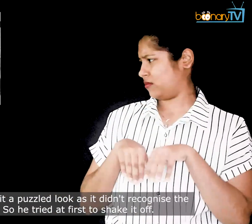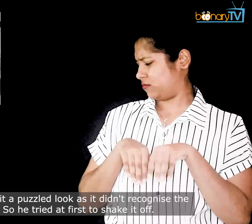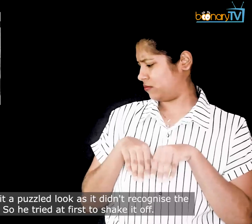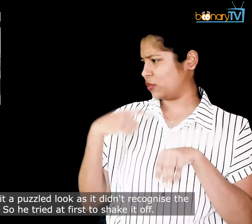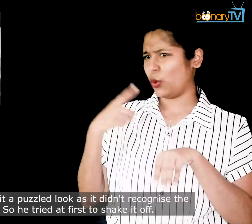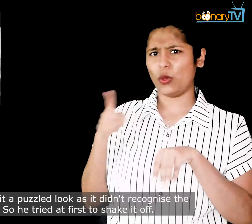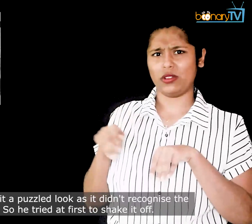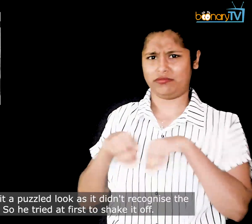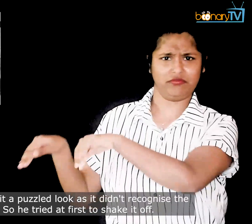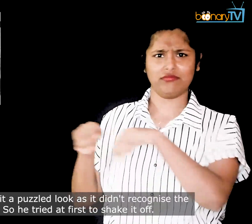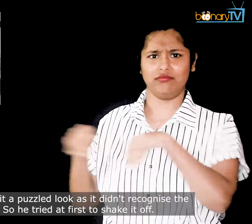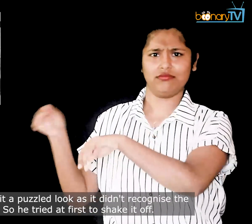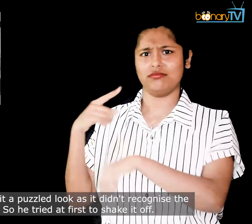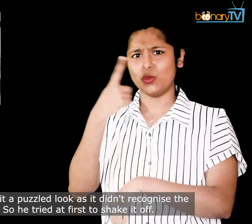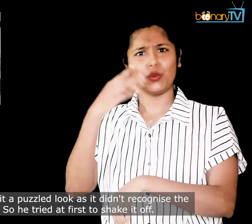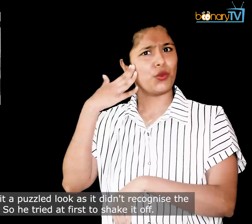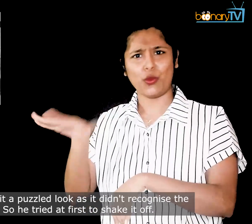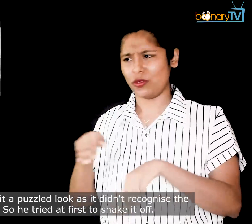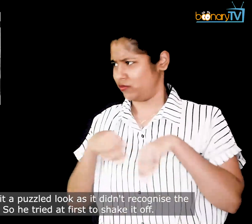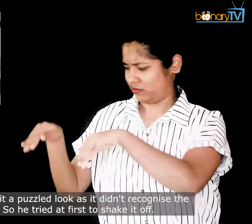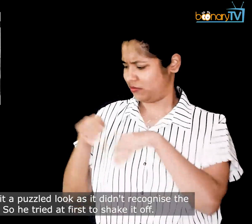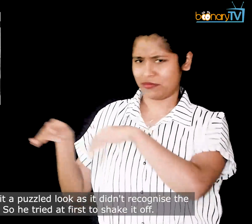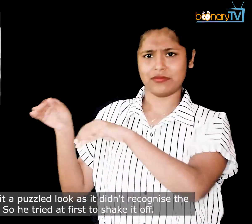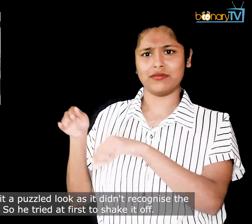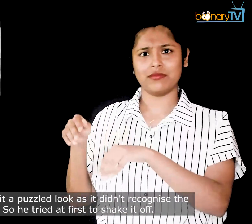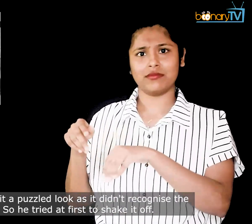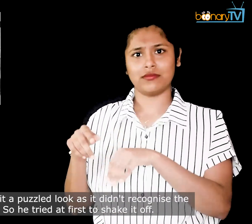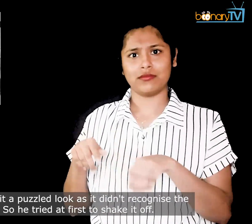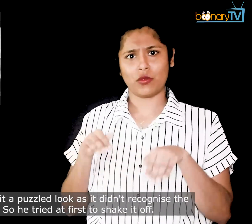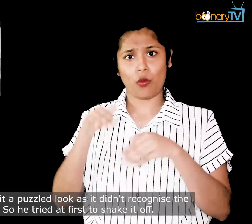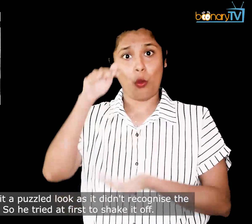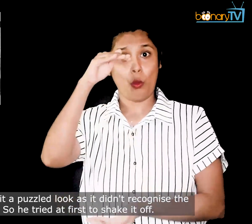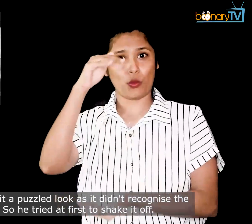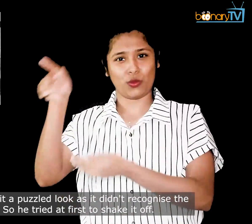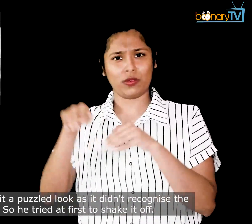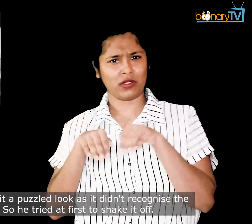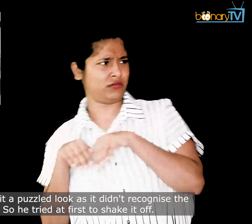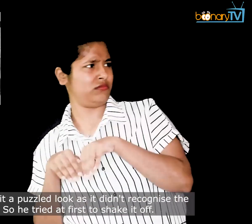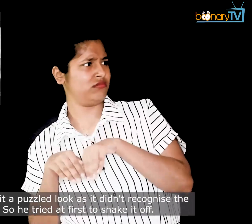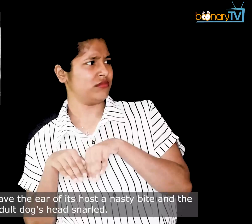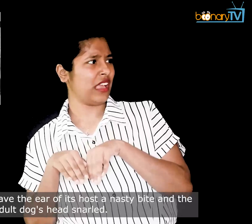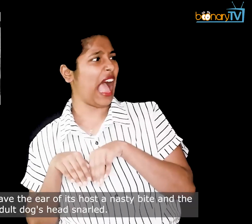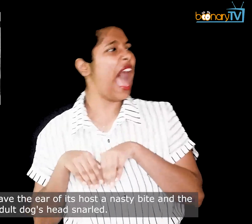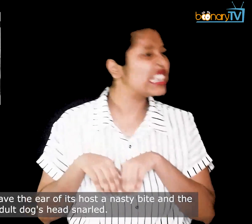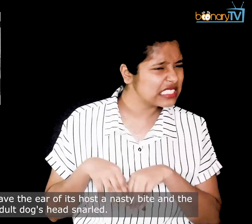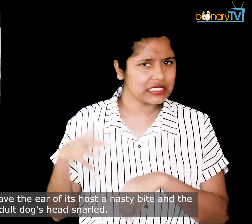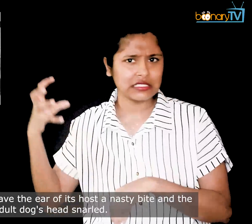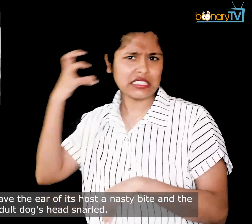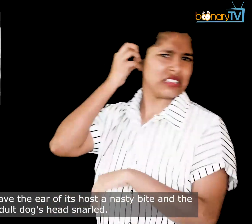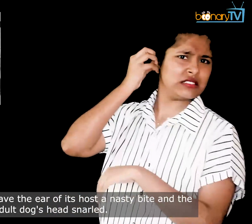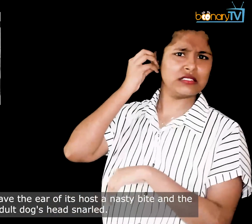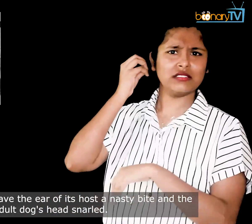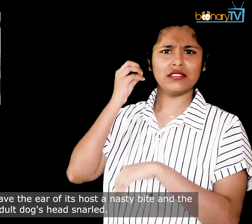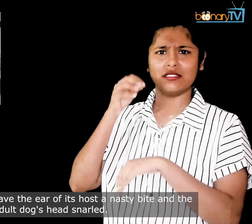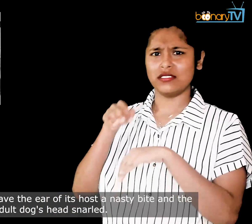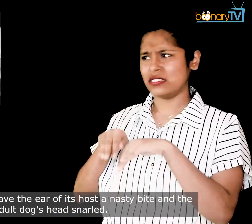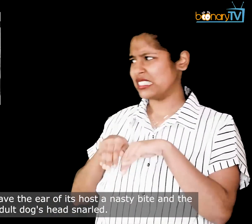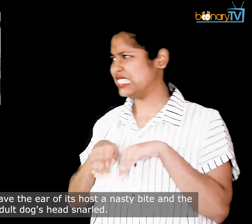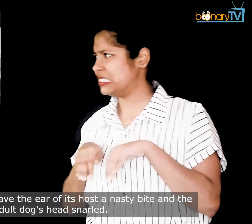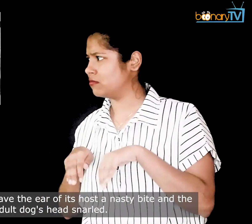puzzled look as it didn't recognize the other head so he tried at first to shake it off. The puppy's head gave the ear of its host a nasty